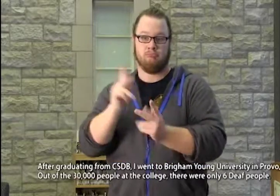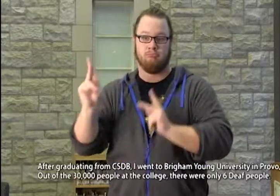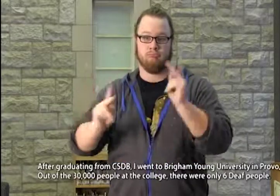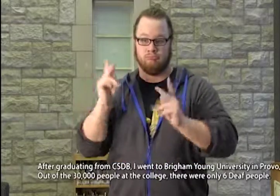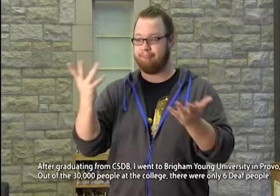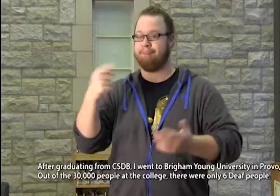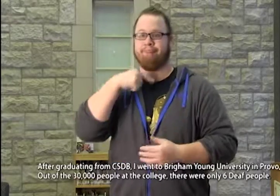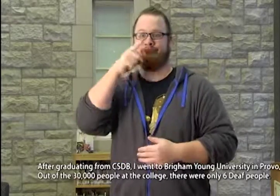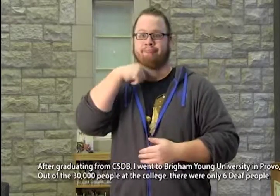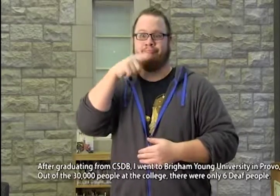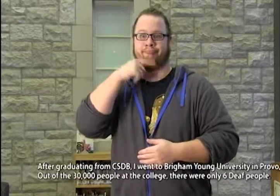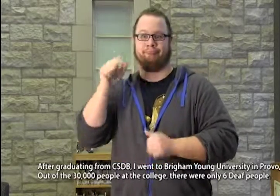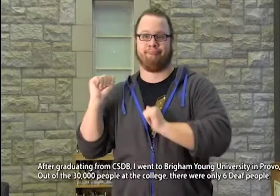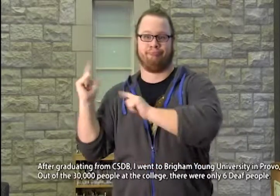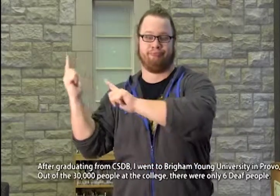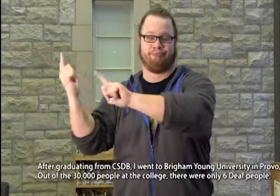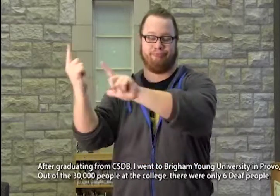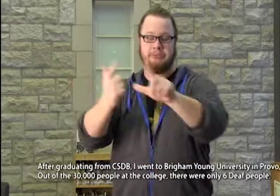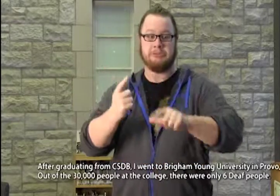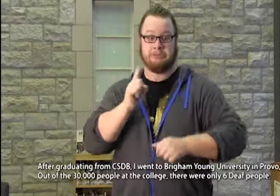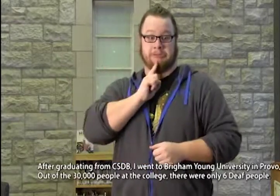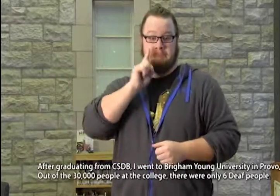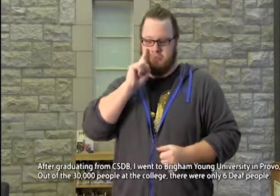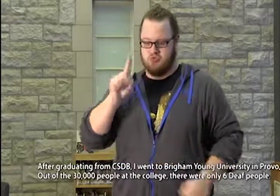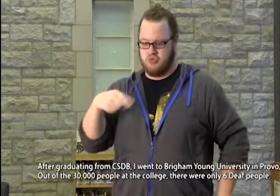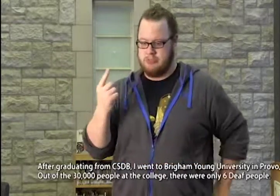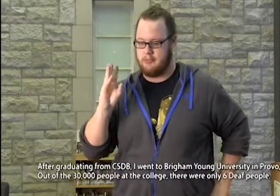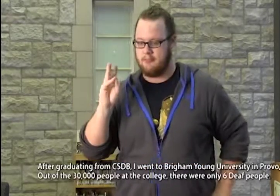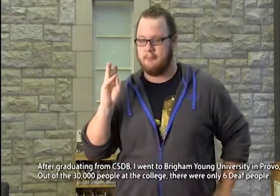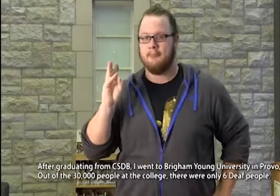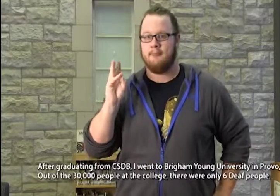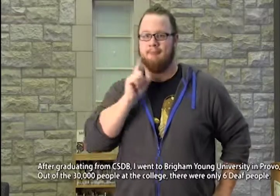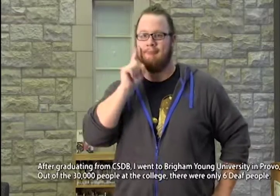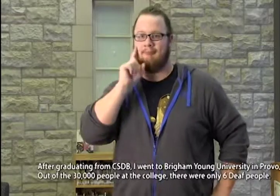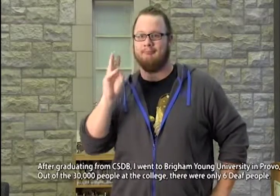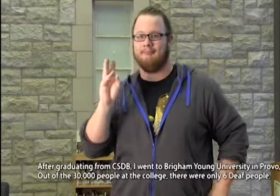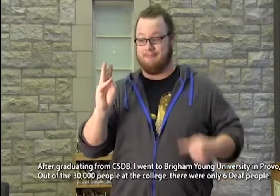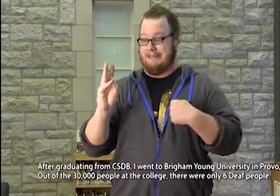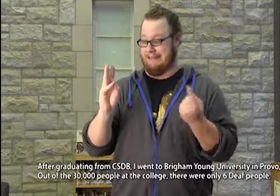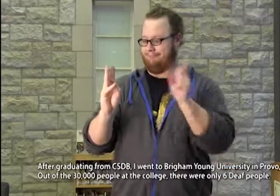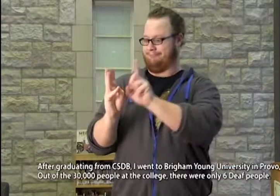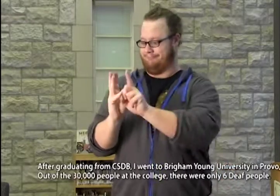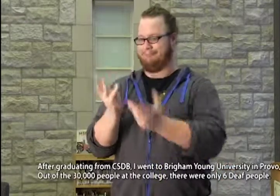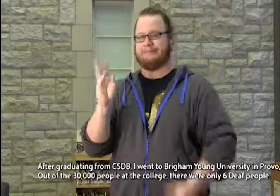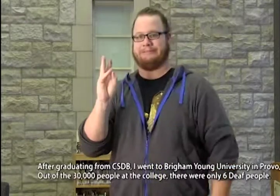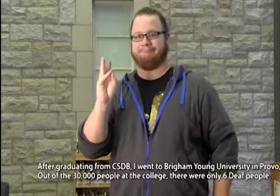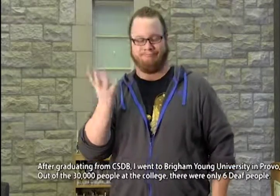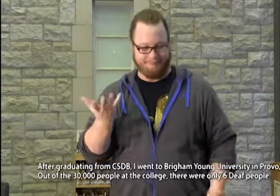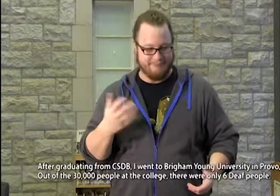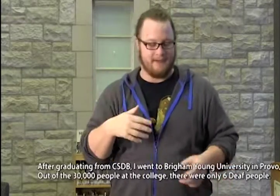And out of the 30,000 people at the college, there were only 6 deaf people.